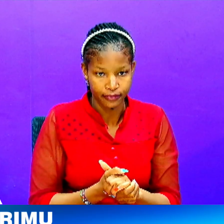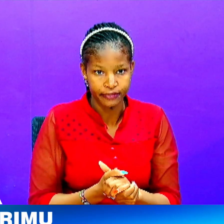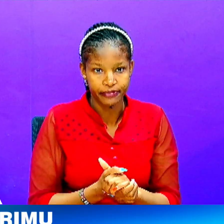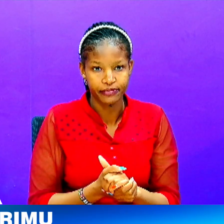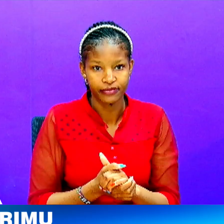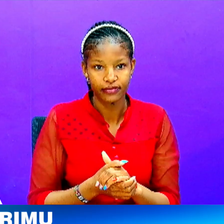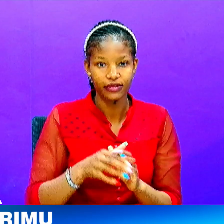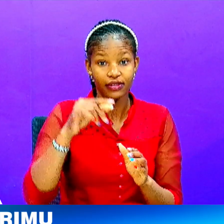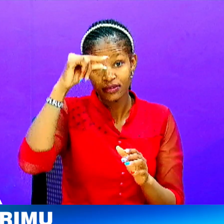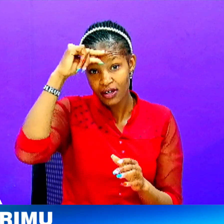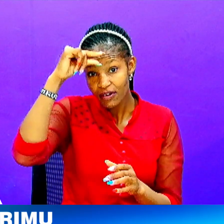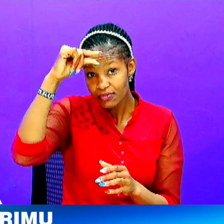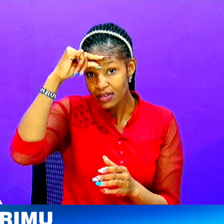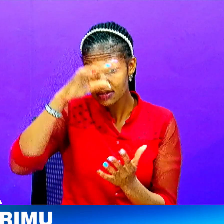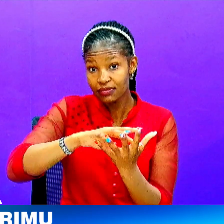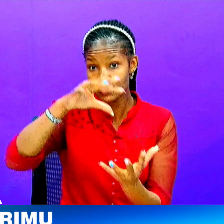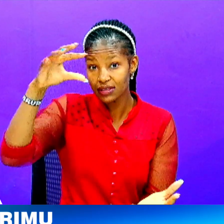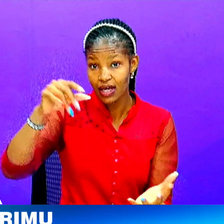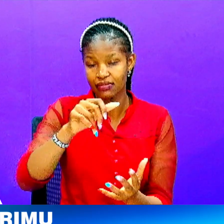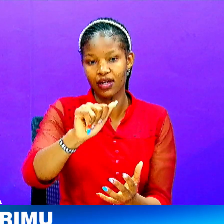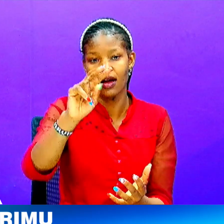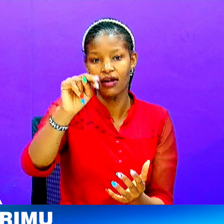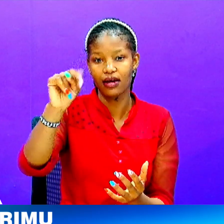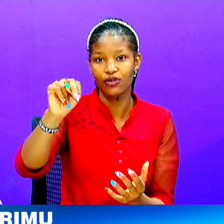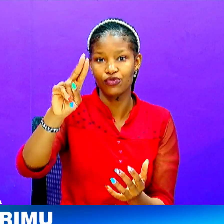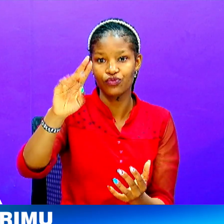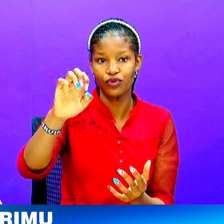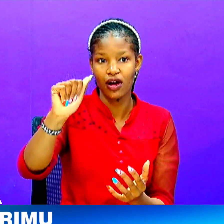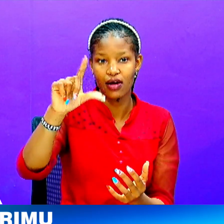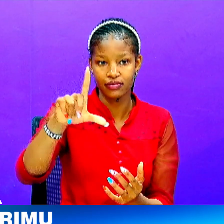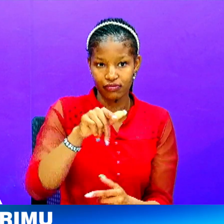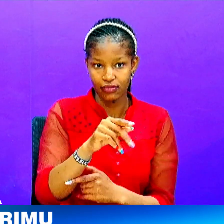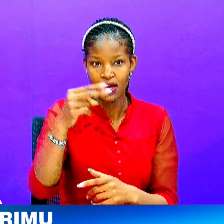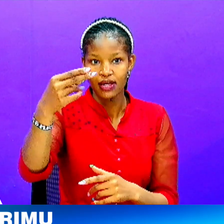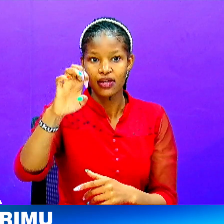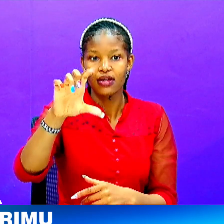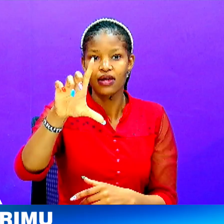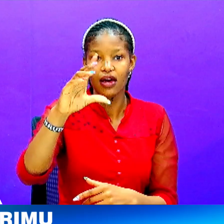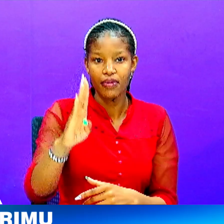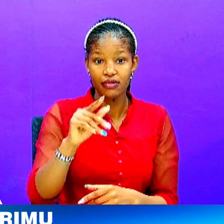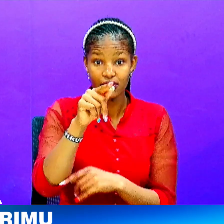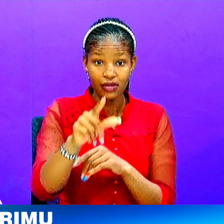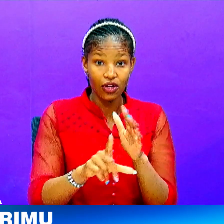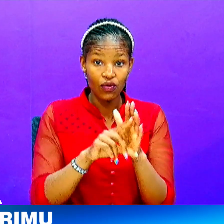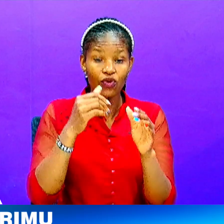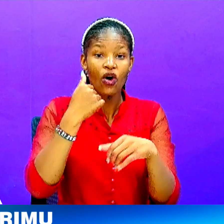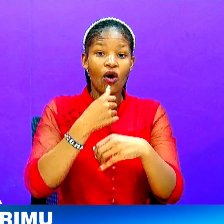Moving on, the government has increased the annual help allocation from 36